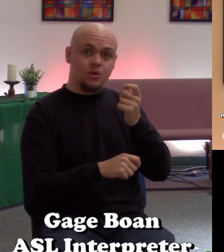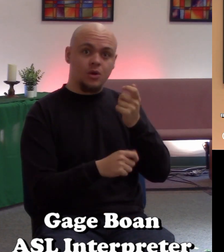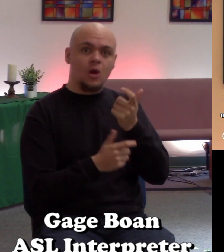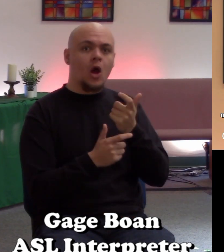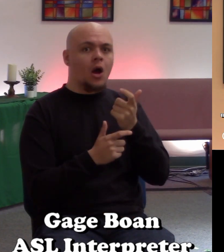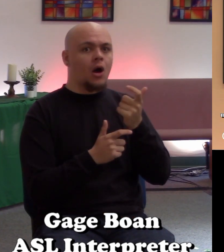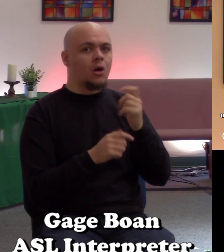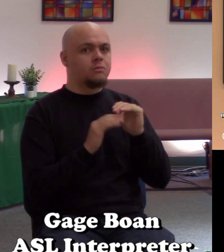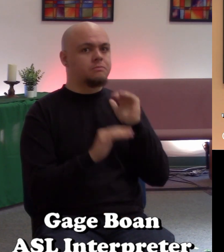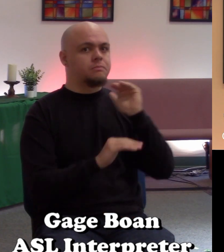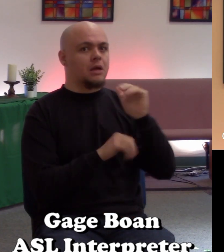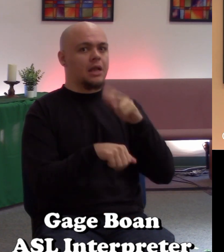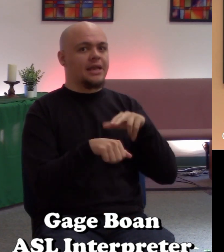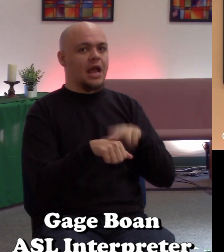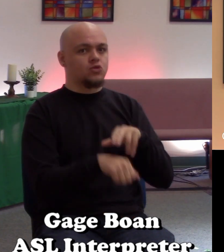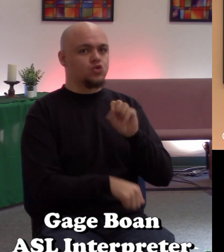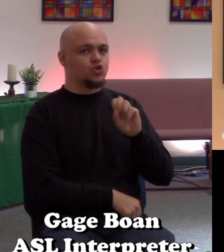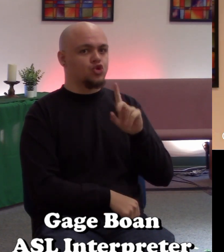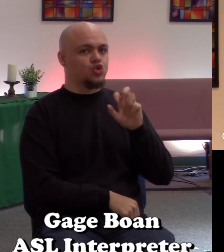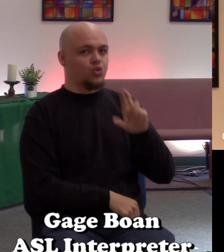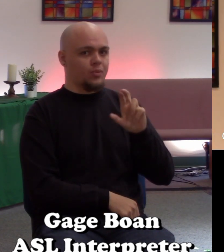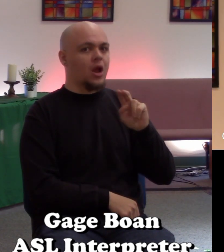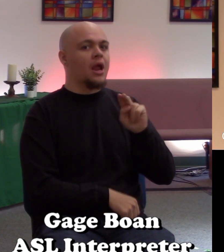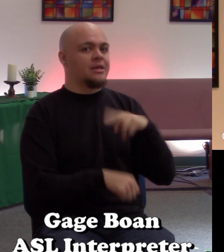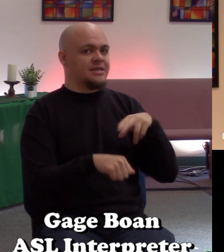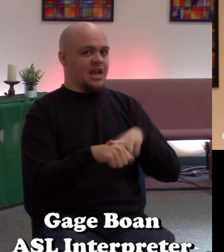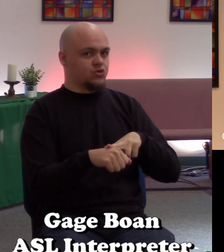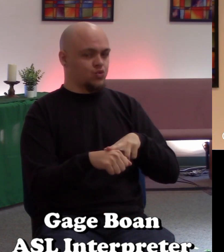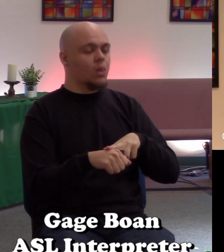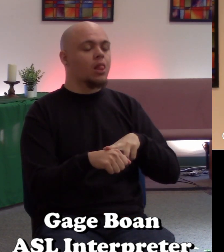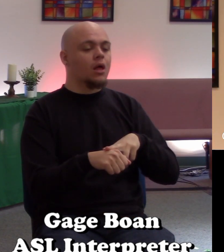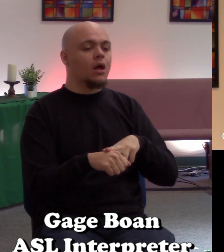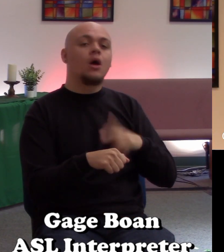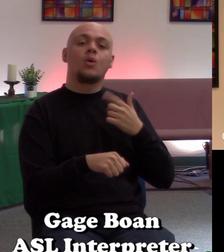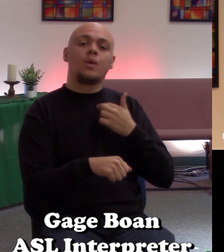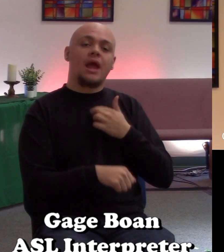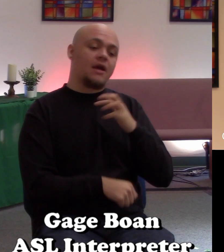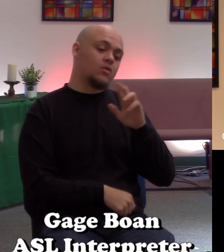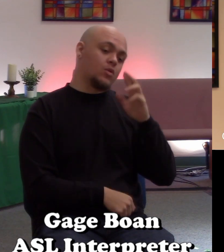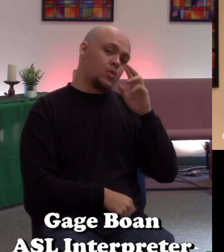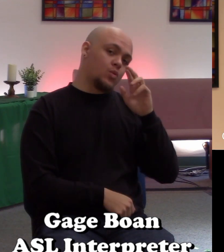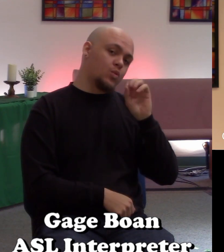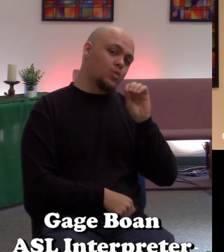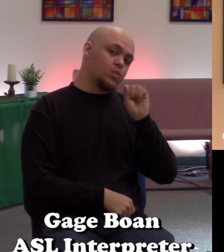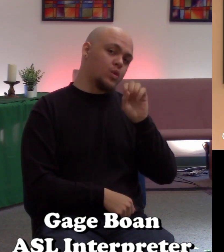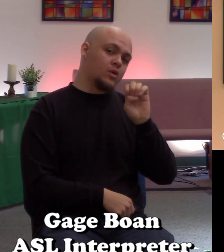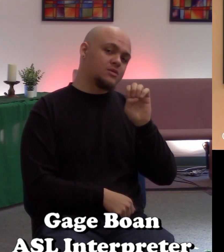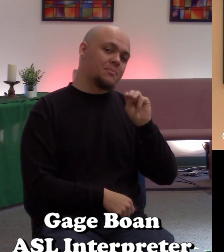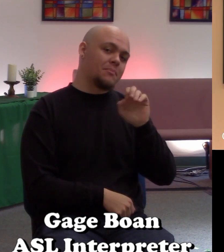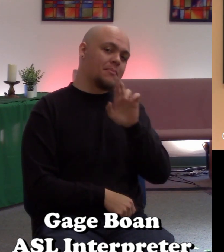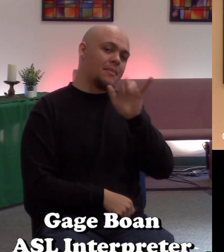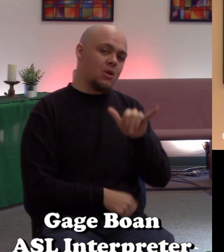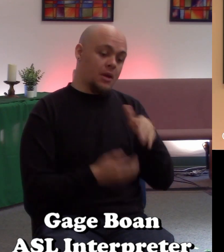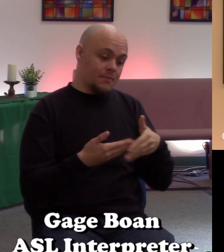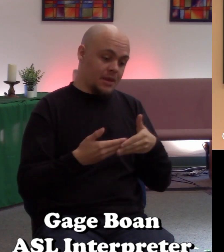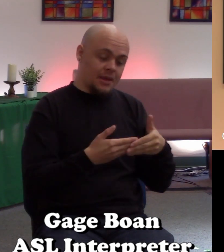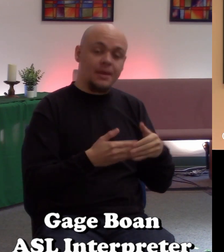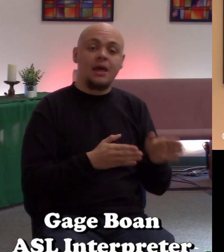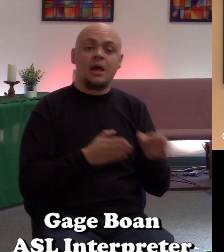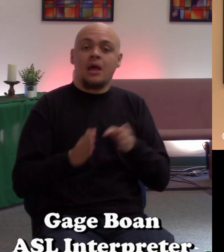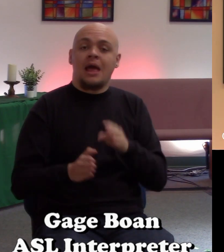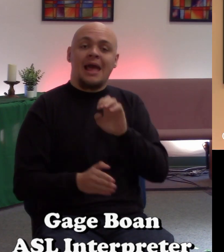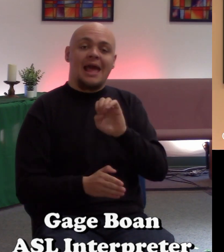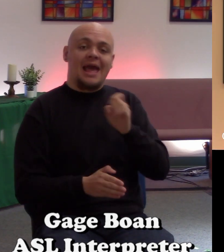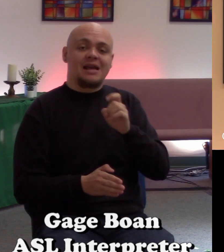in supernatural phenomenon. So this is that time when we got Rosemary's Baby in 1969, followed